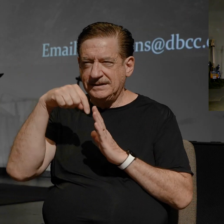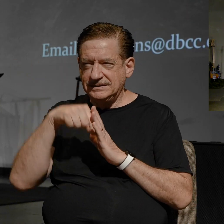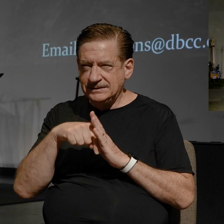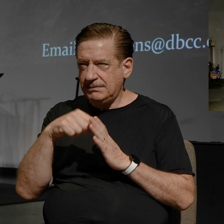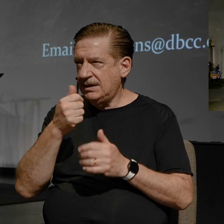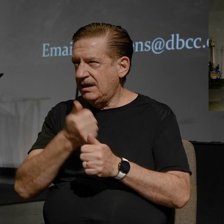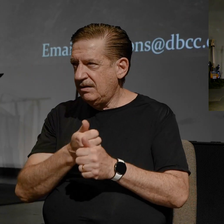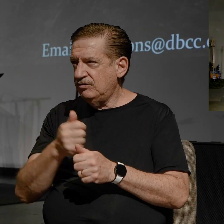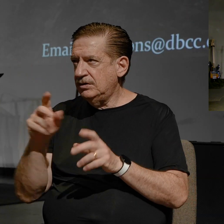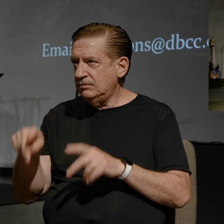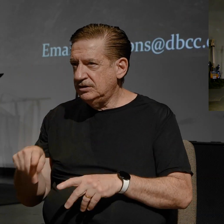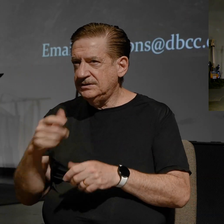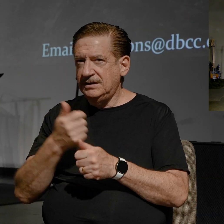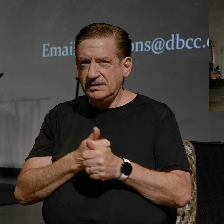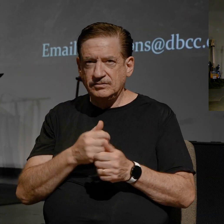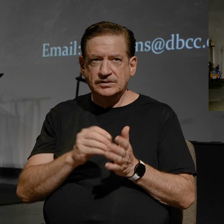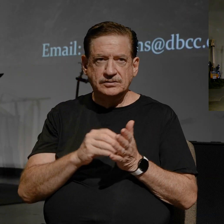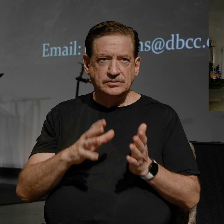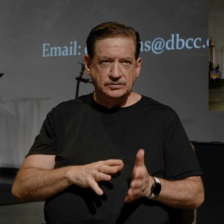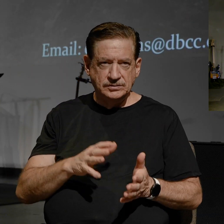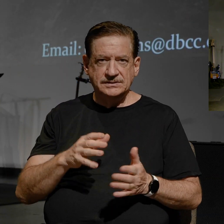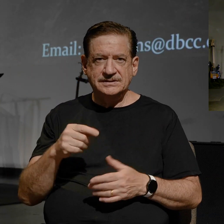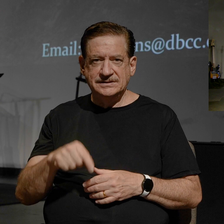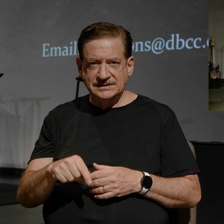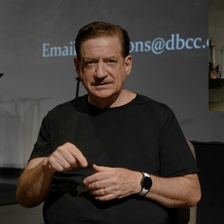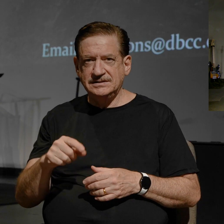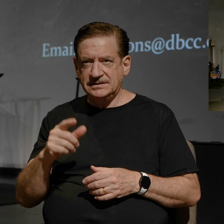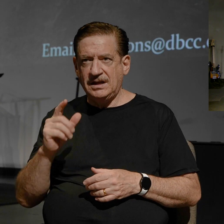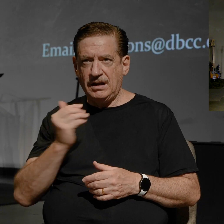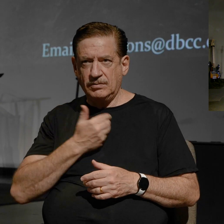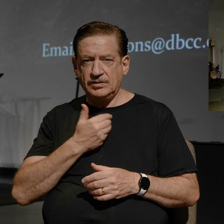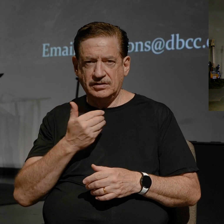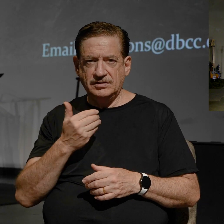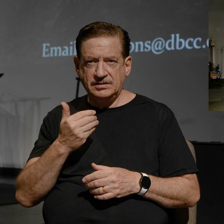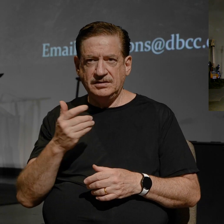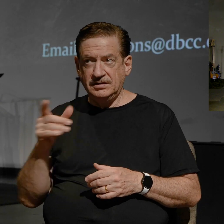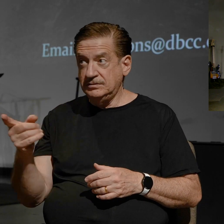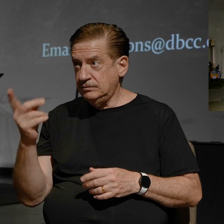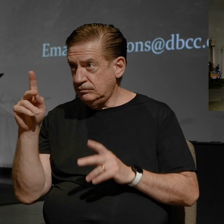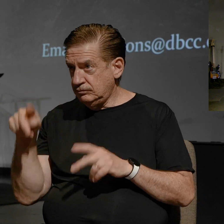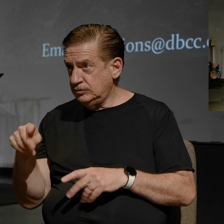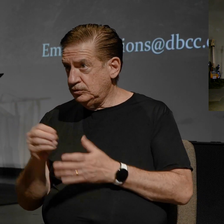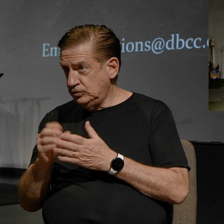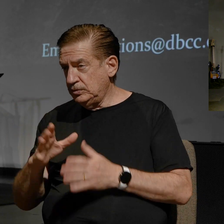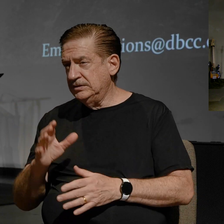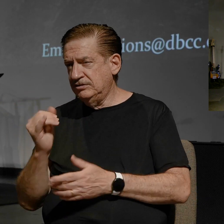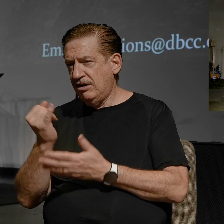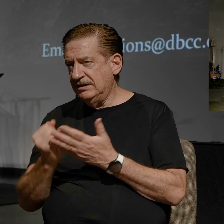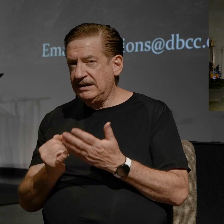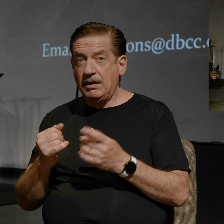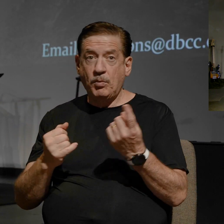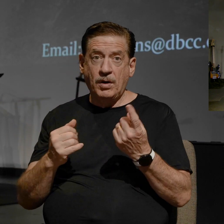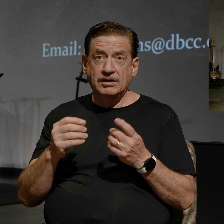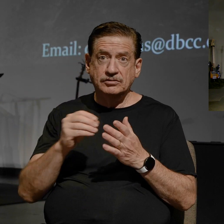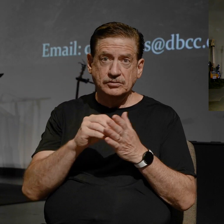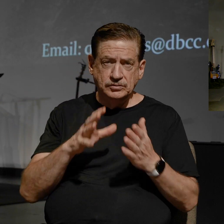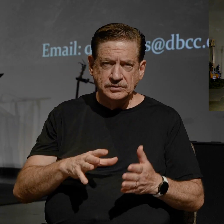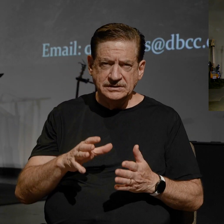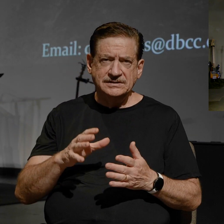person, every student. Oh, this student likes this. This student's artistic. This student likes to ride horses. This student is